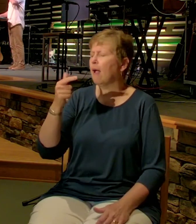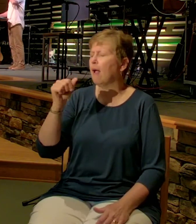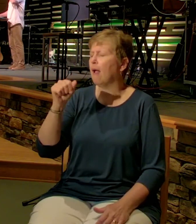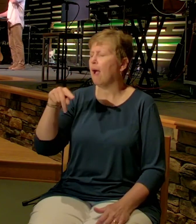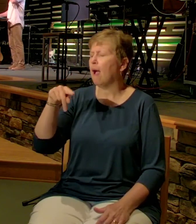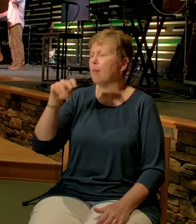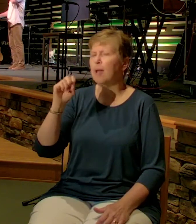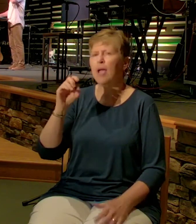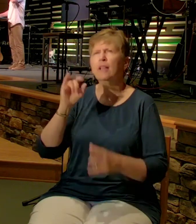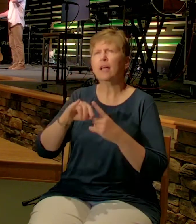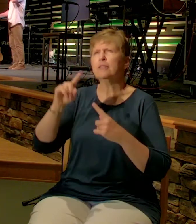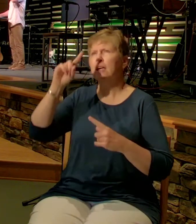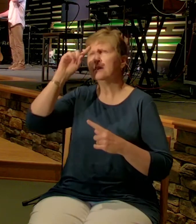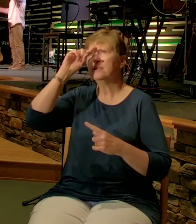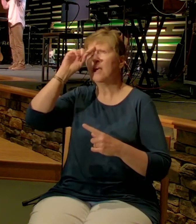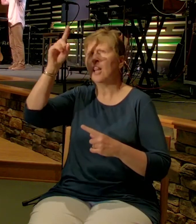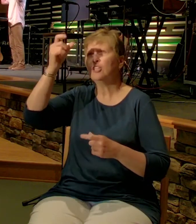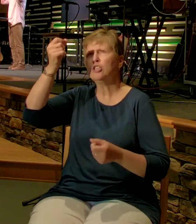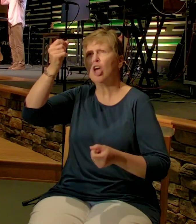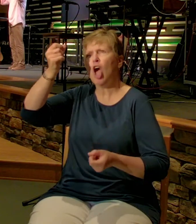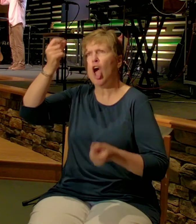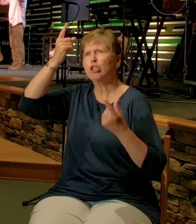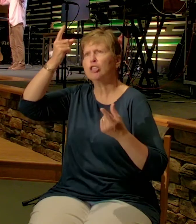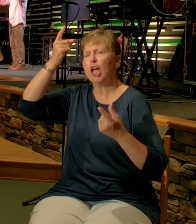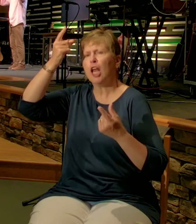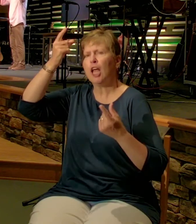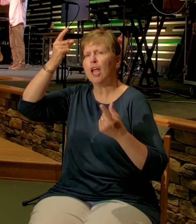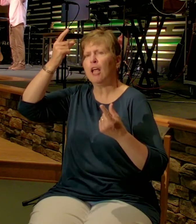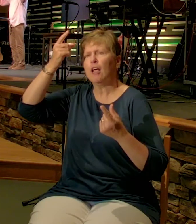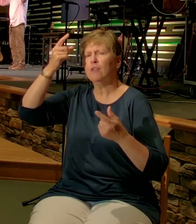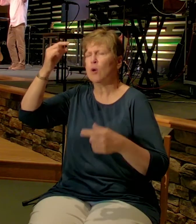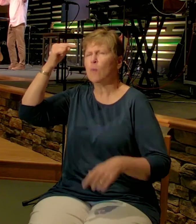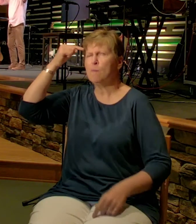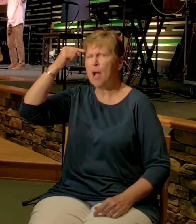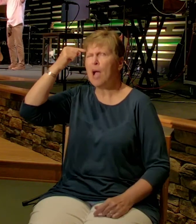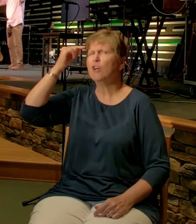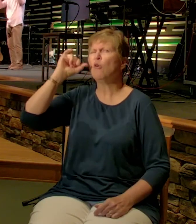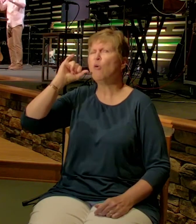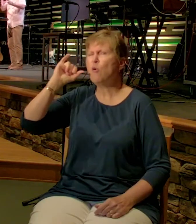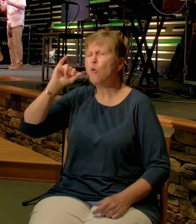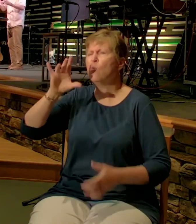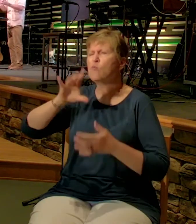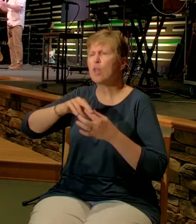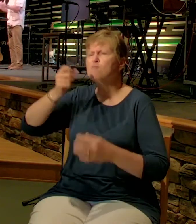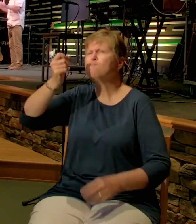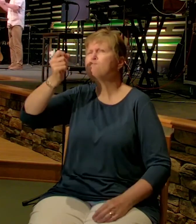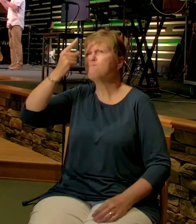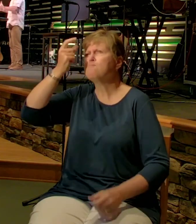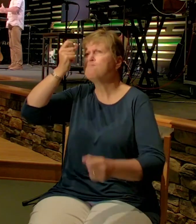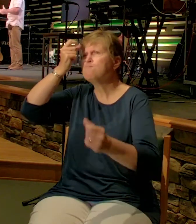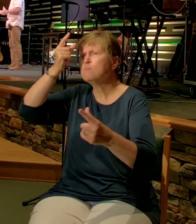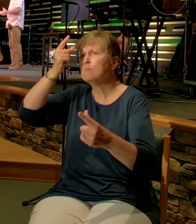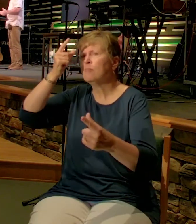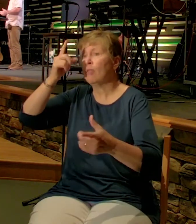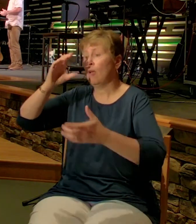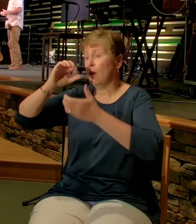intelligent comprehension. Okay, it has something to do with the mind, intelligent comprehension, united